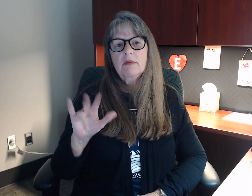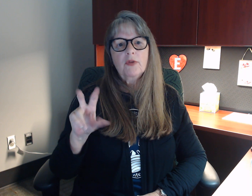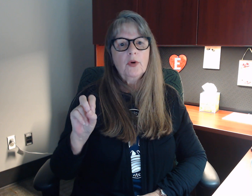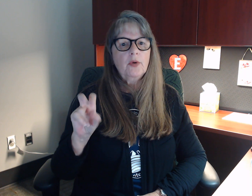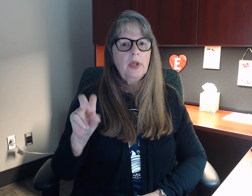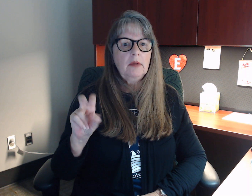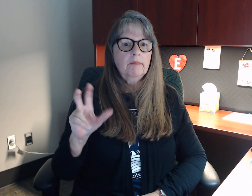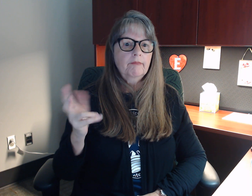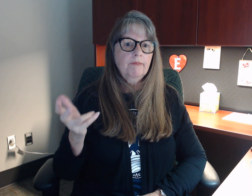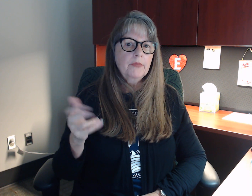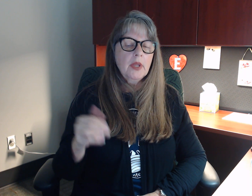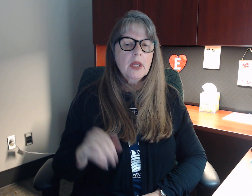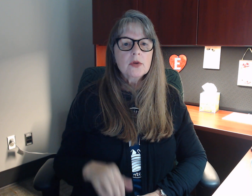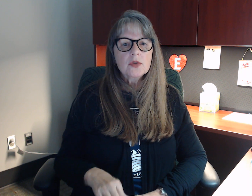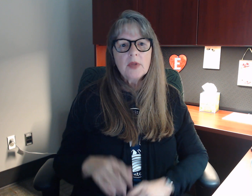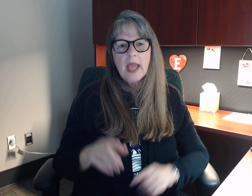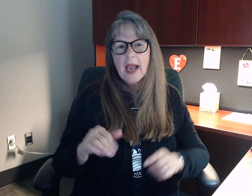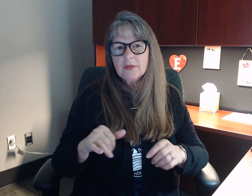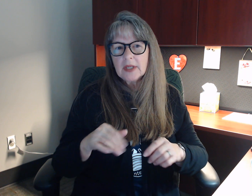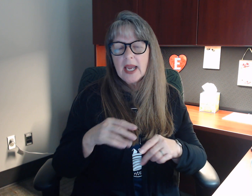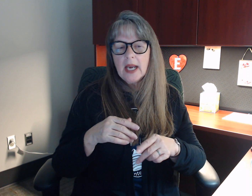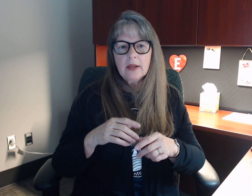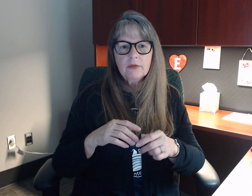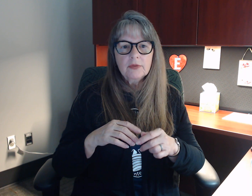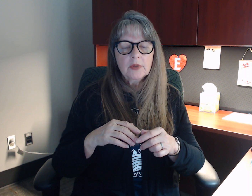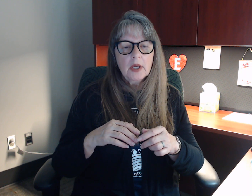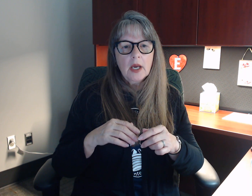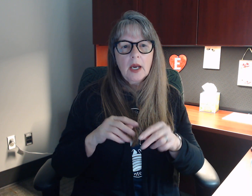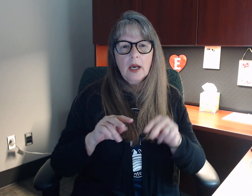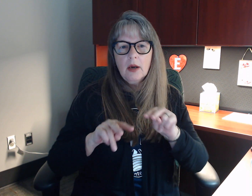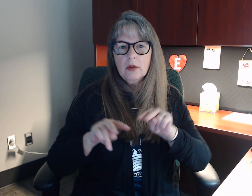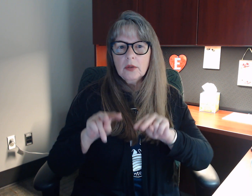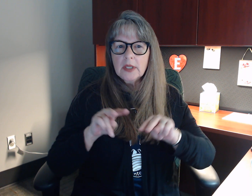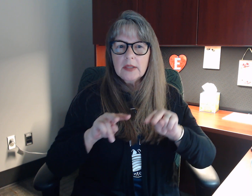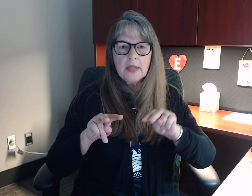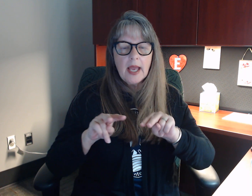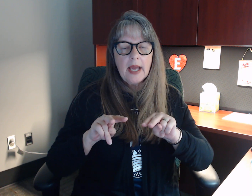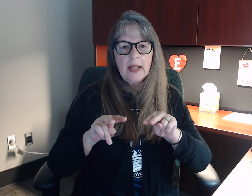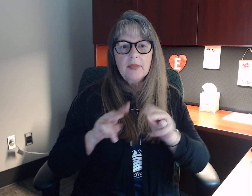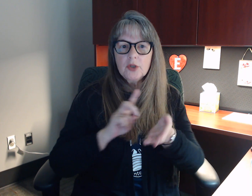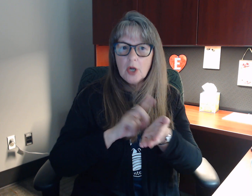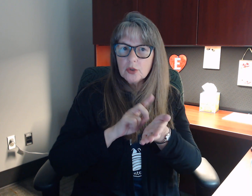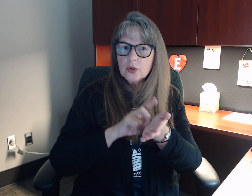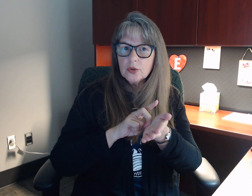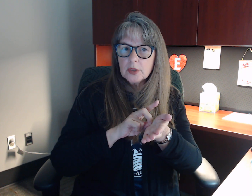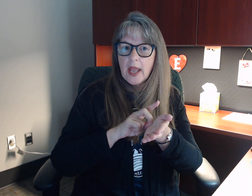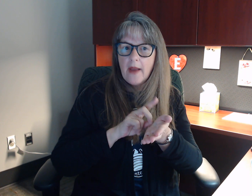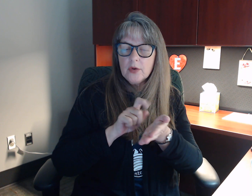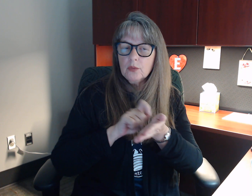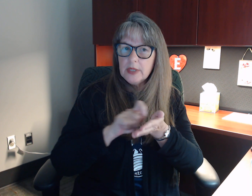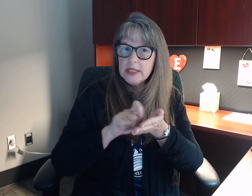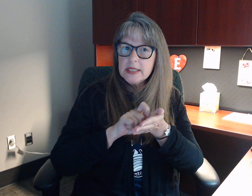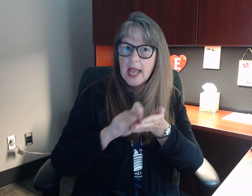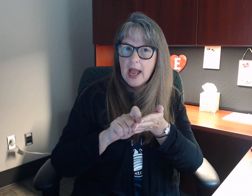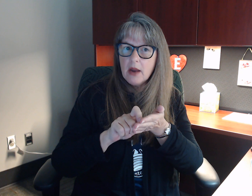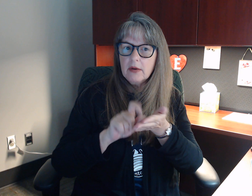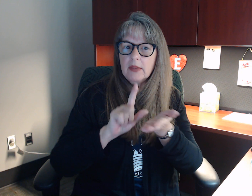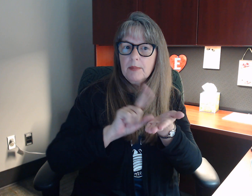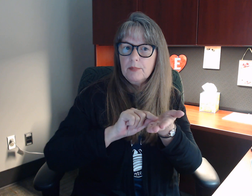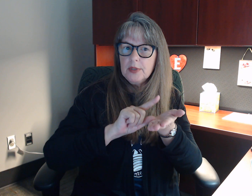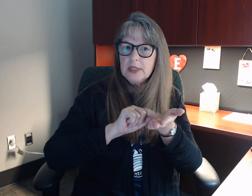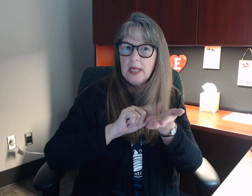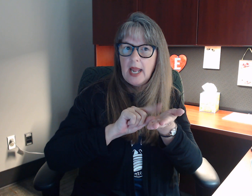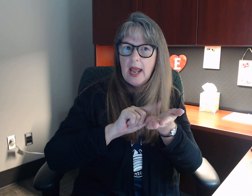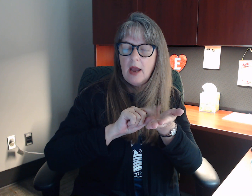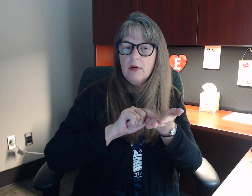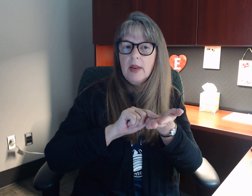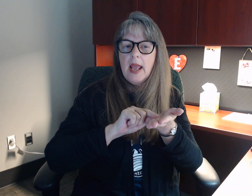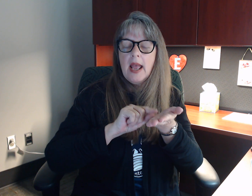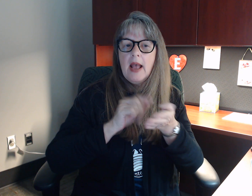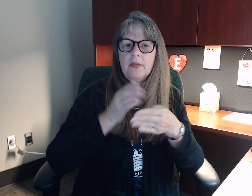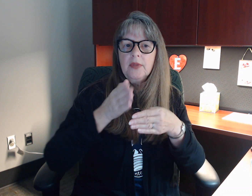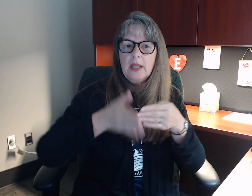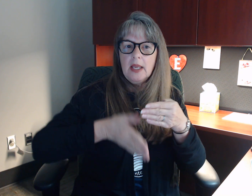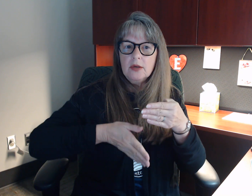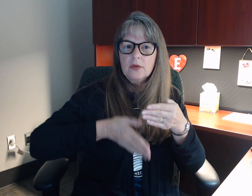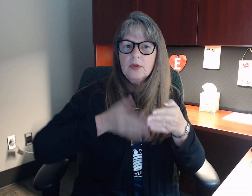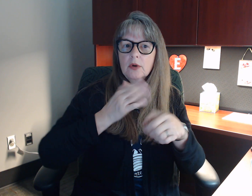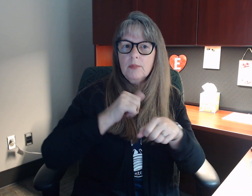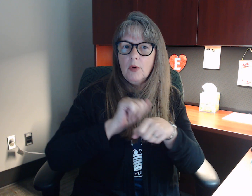30. So they have to kind of look at that. And the doctors have it written down and they print it out at the end of their appointment.